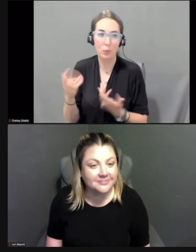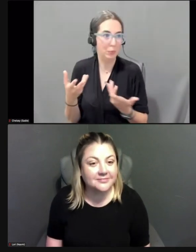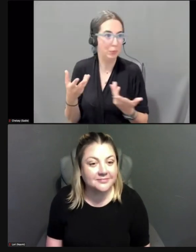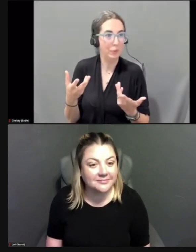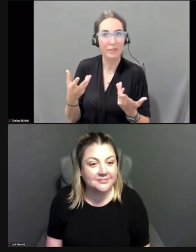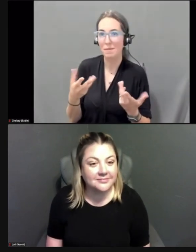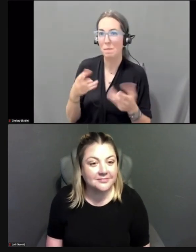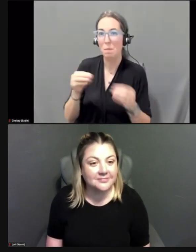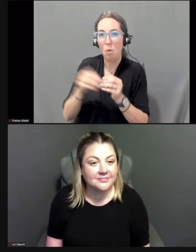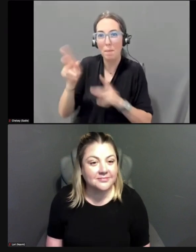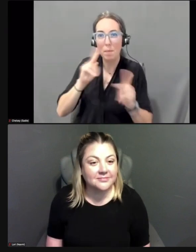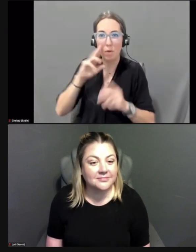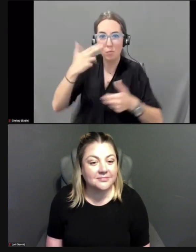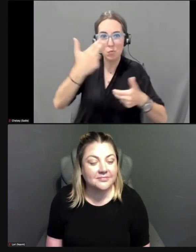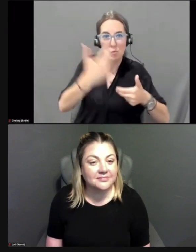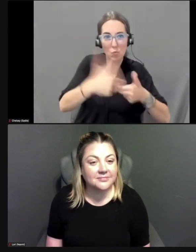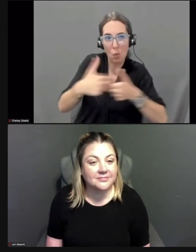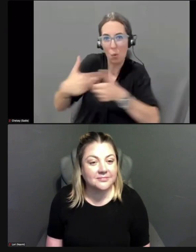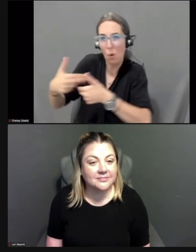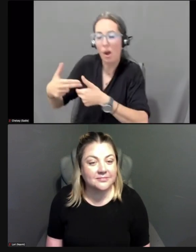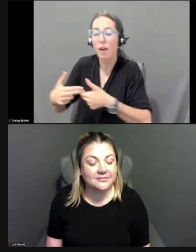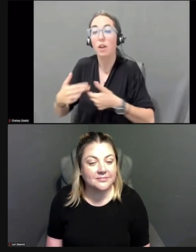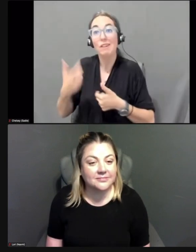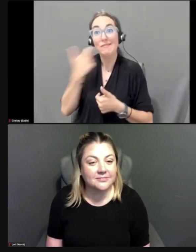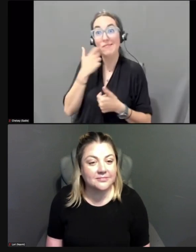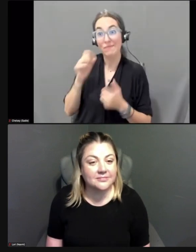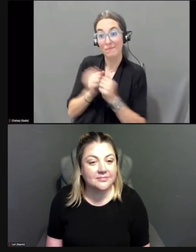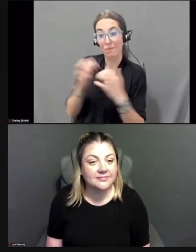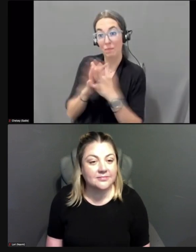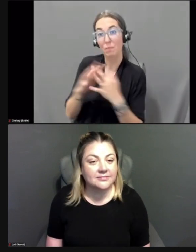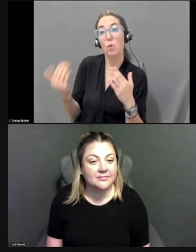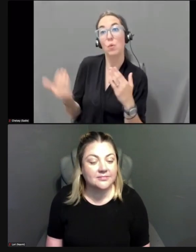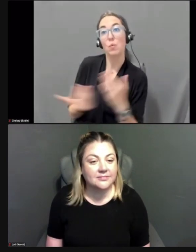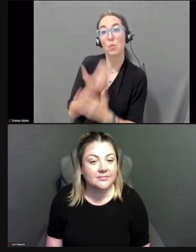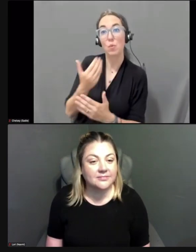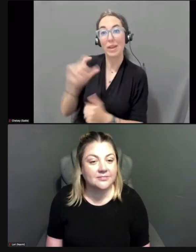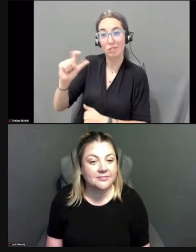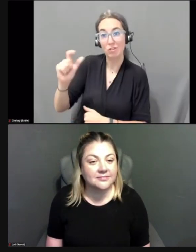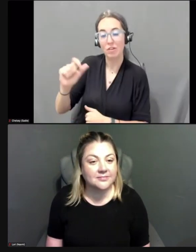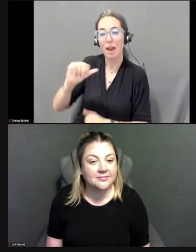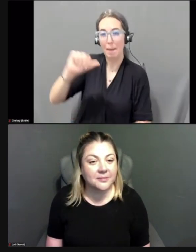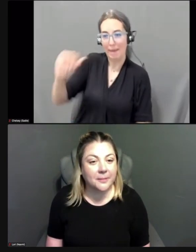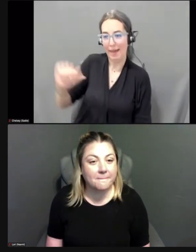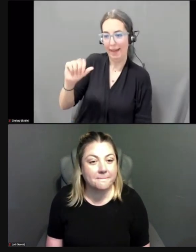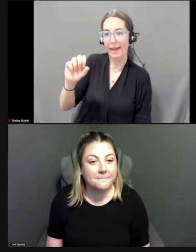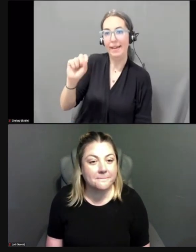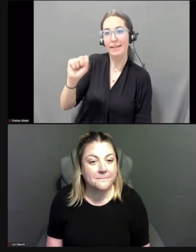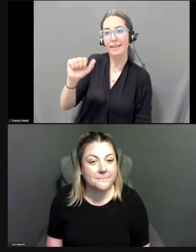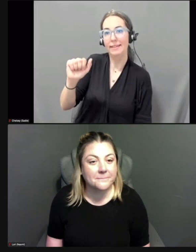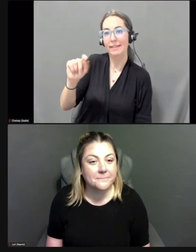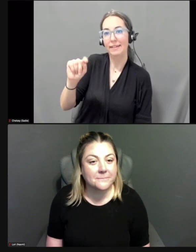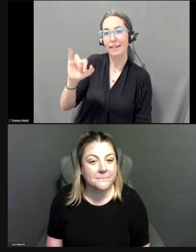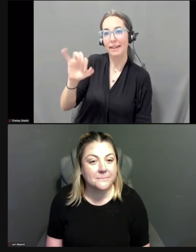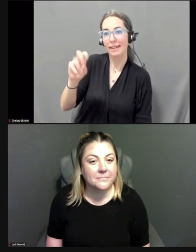for this podcast. So come give us a follow at Satisfaction Factor Pod on Instagram.